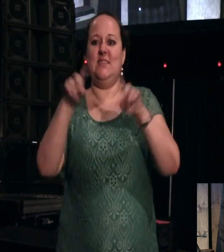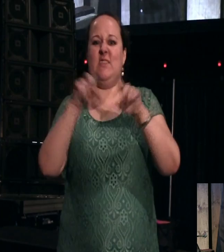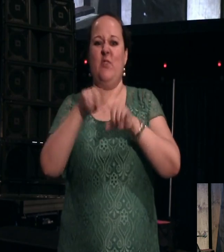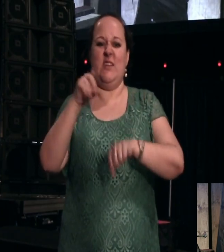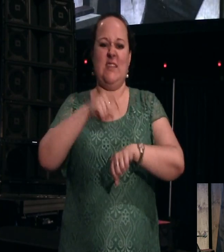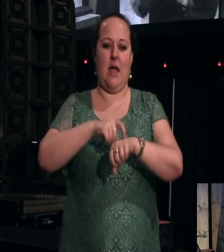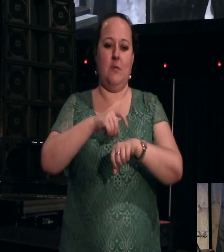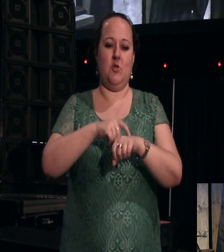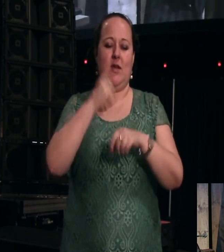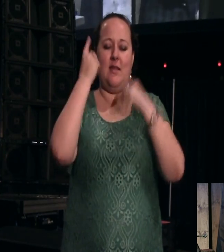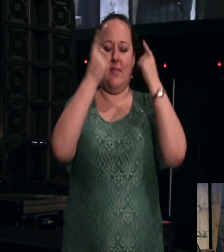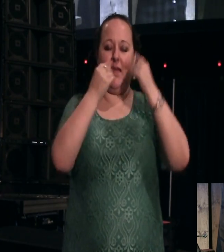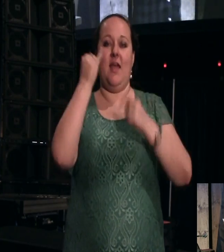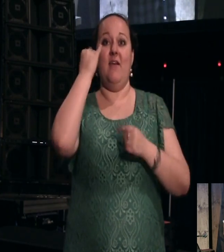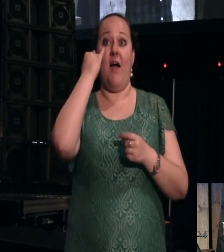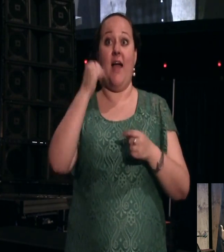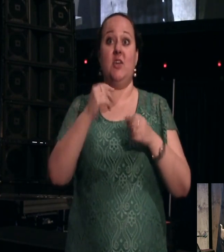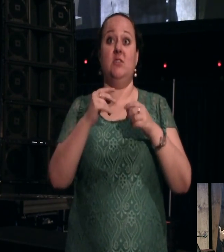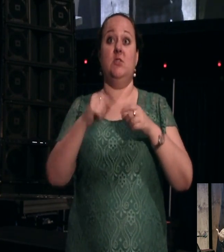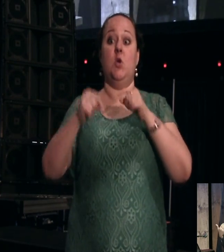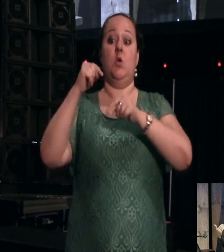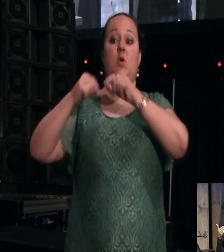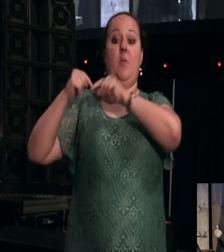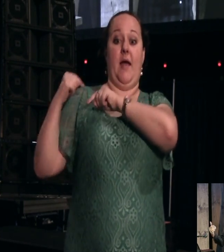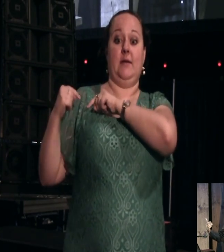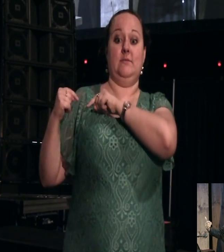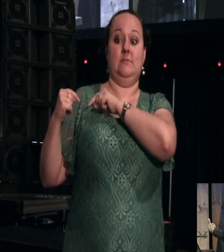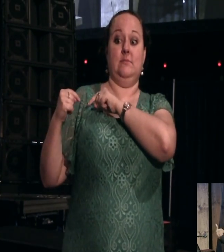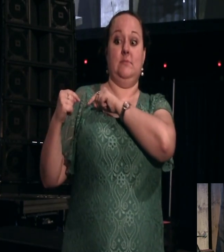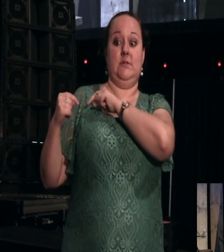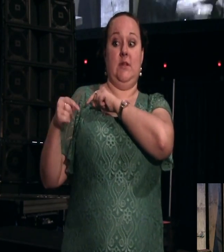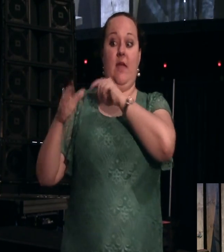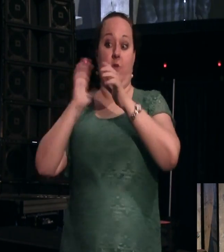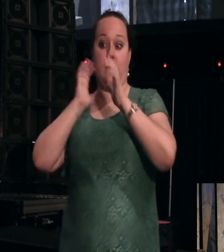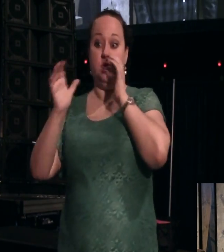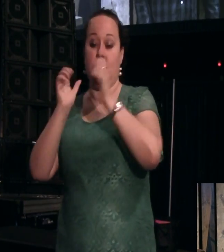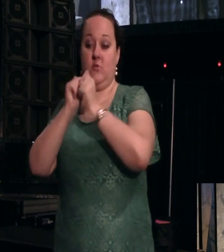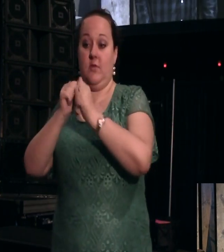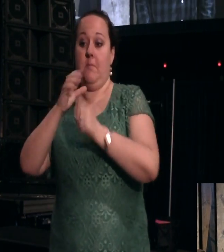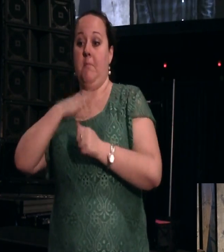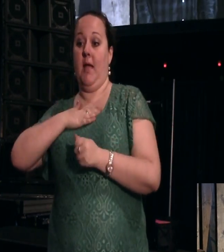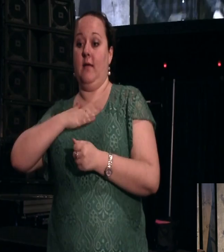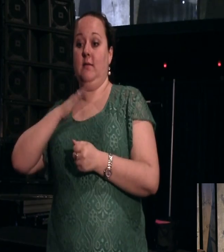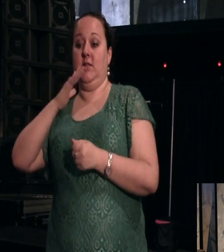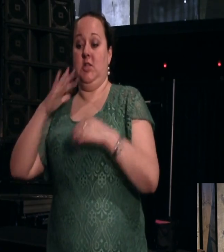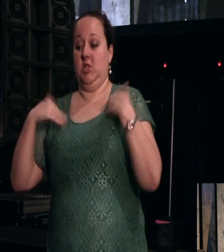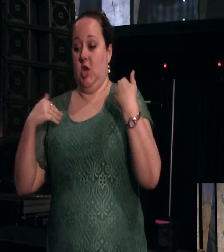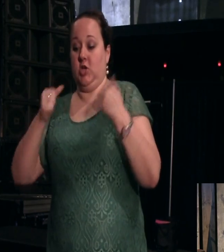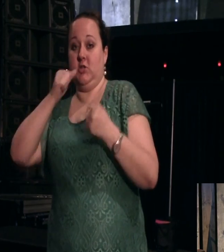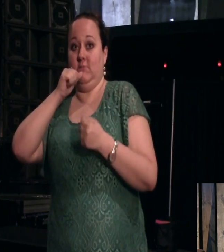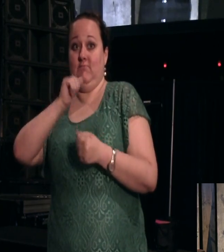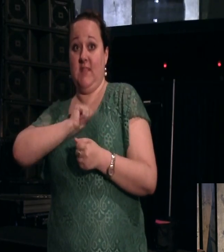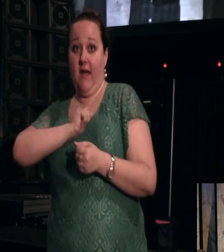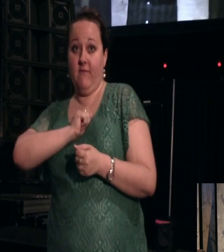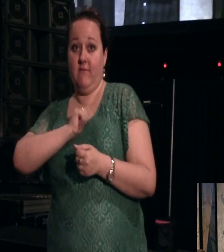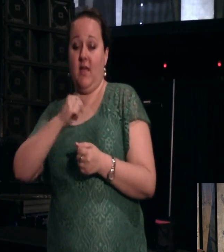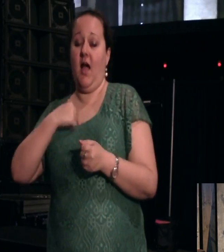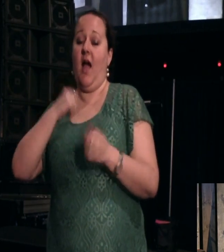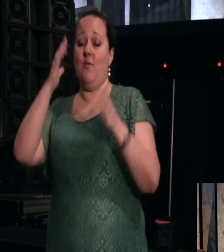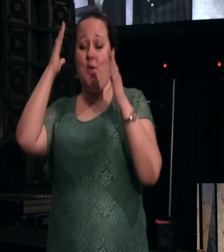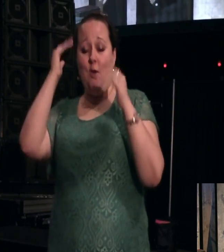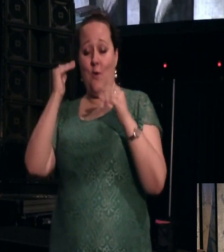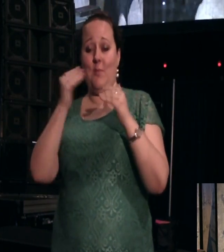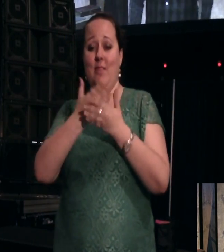going to be these different moments, and something in you is just going to think, if I could go back and talk to myself,